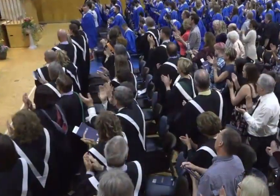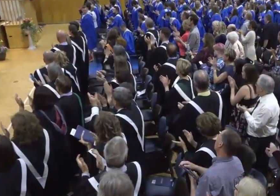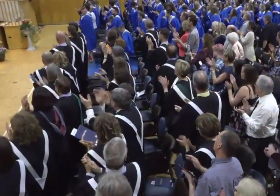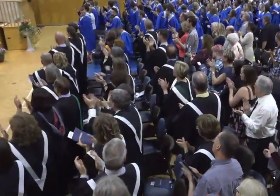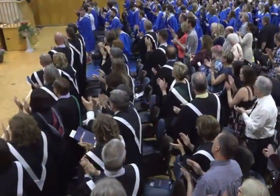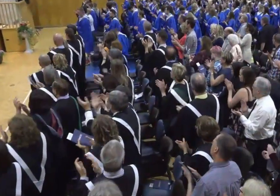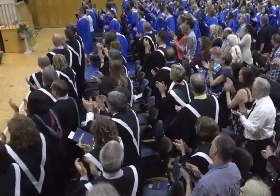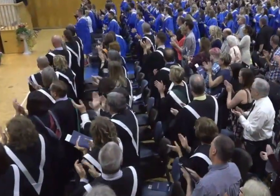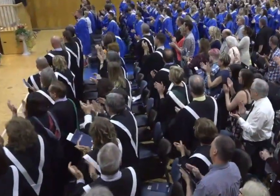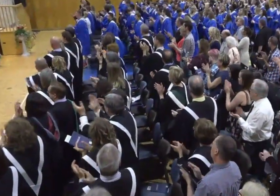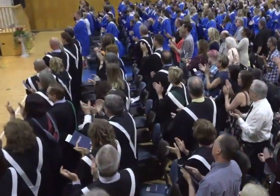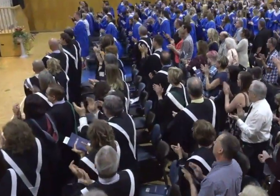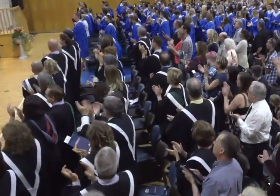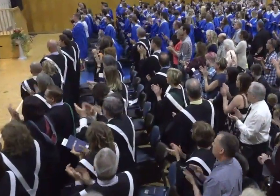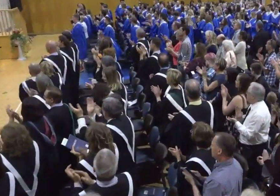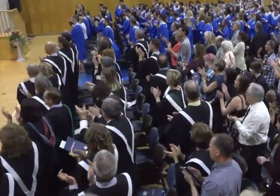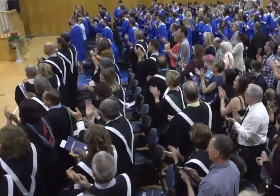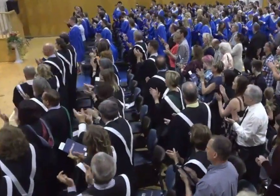Thank you, Tyler.